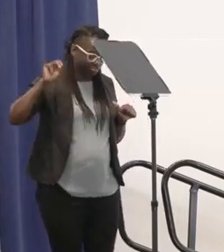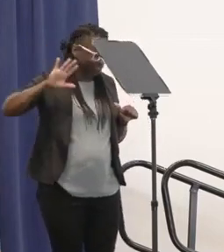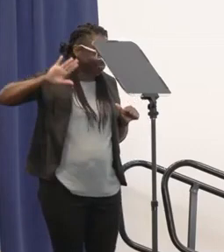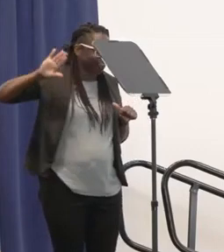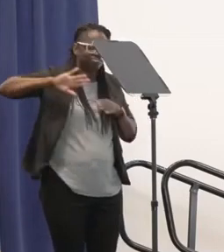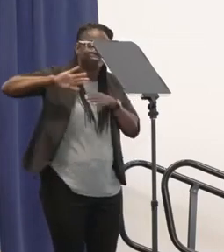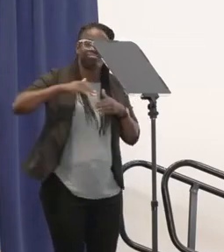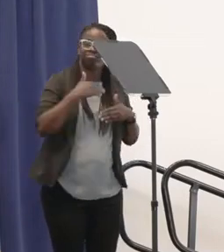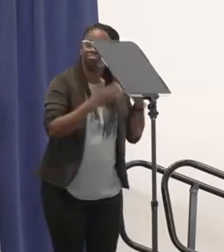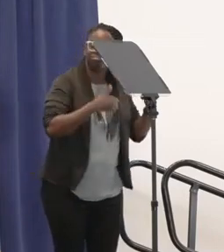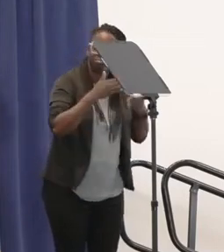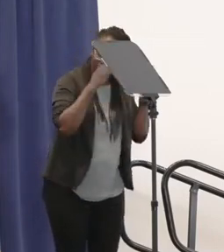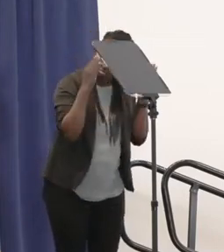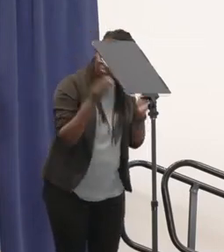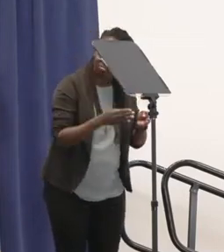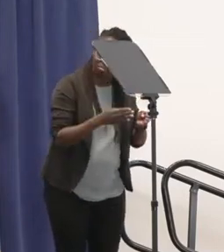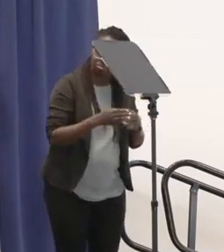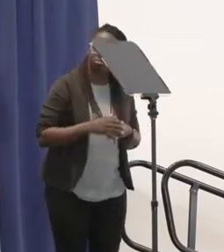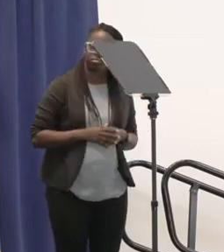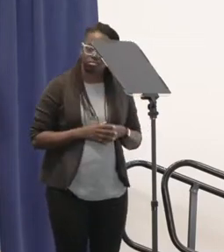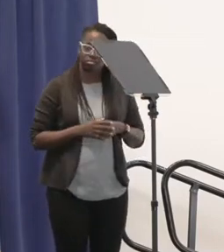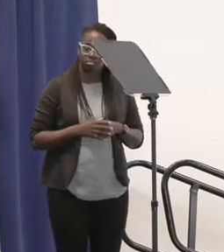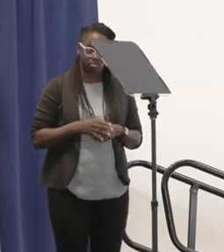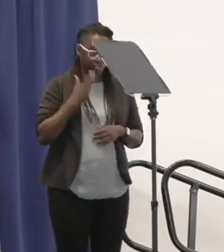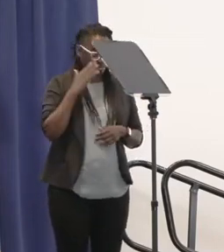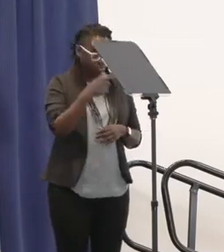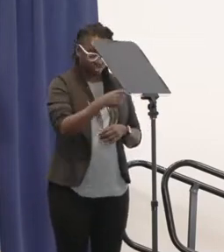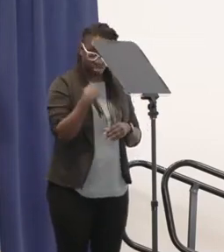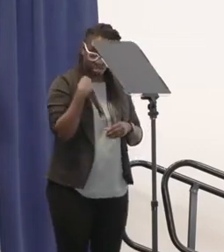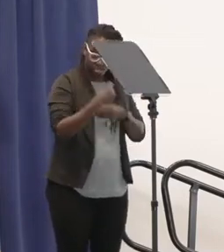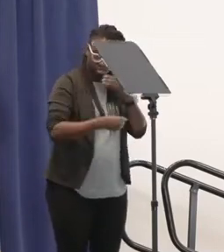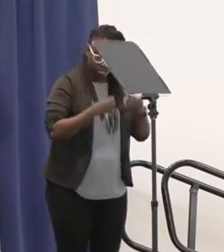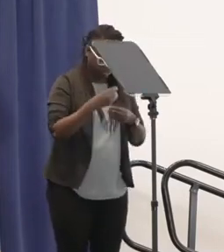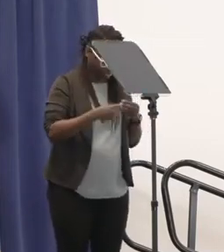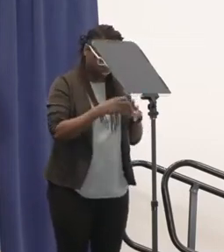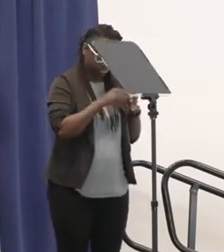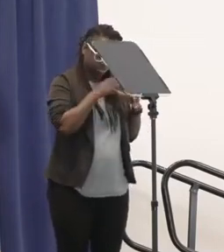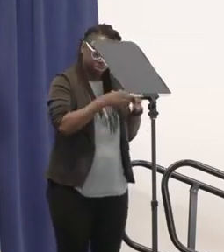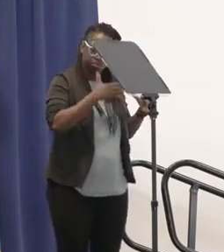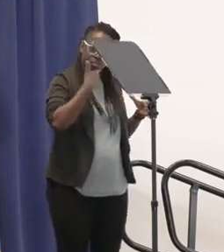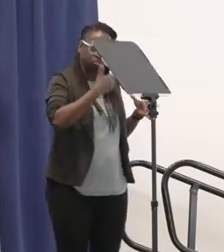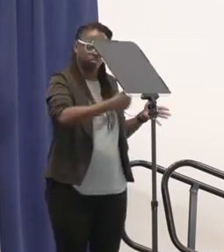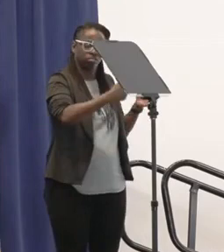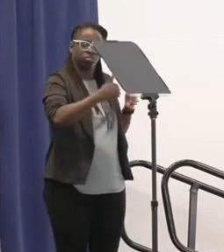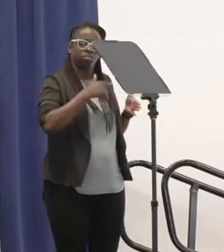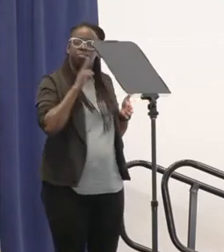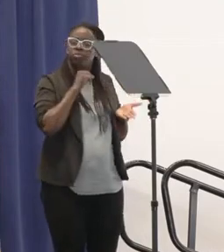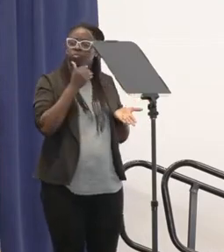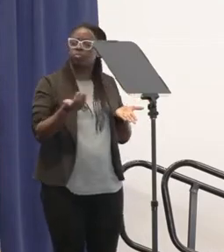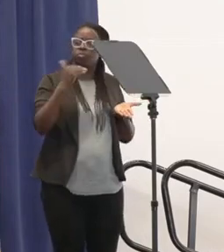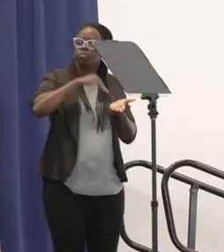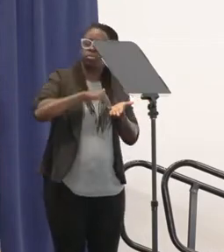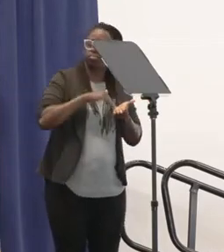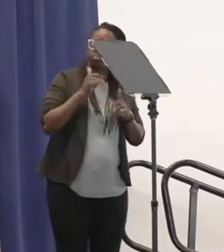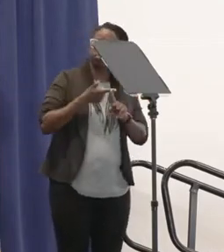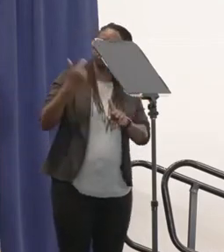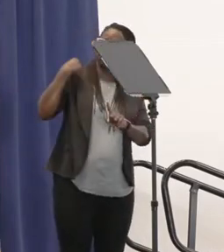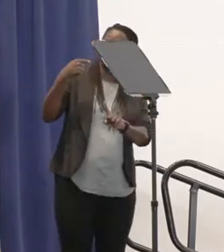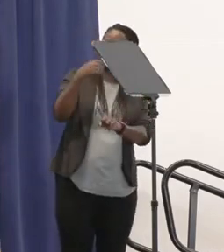have greater access to higher ed institutions and to all of the things that they envision for themselves.